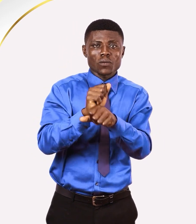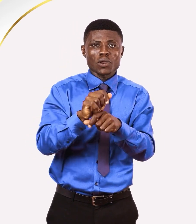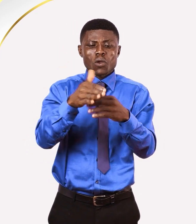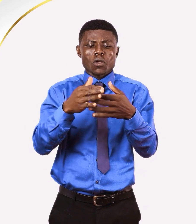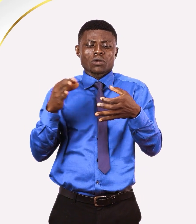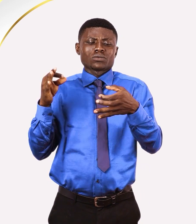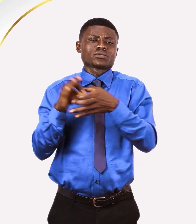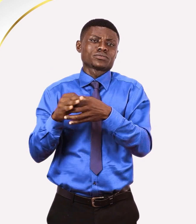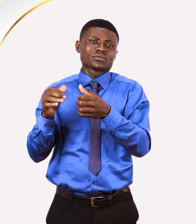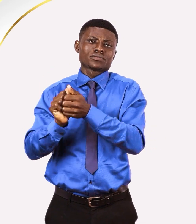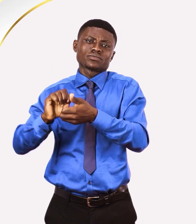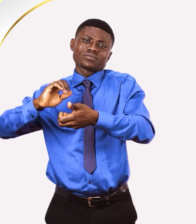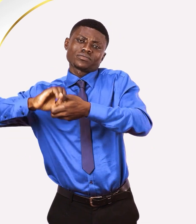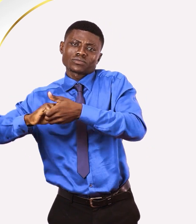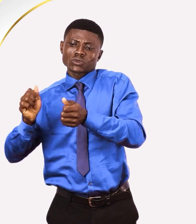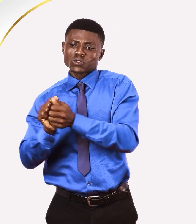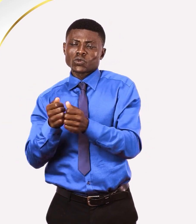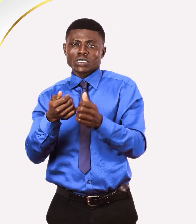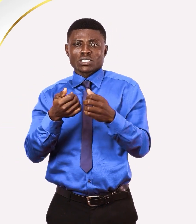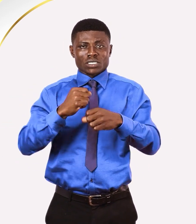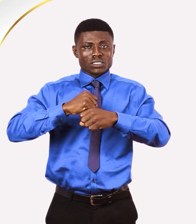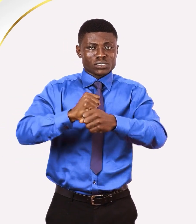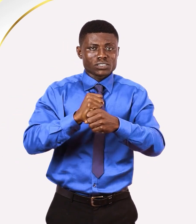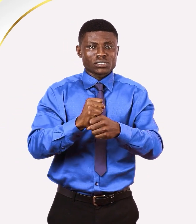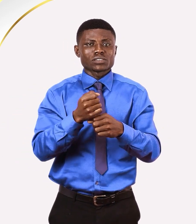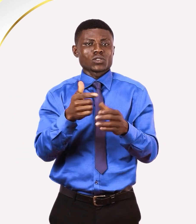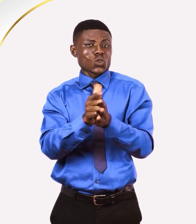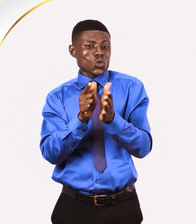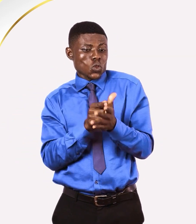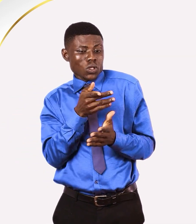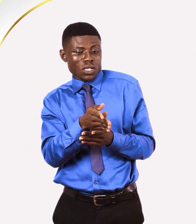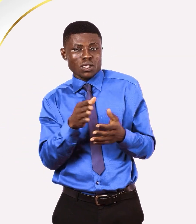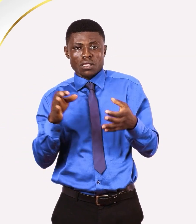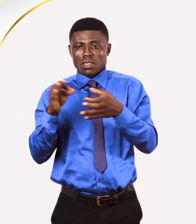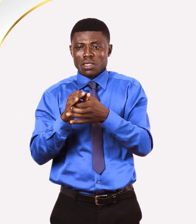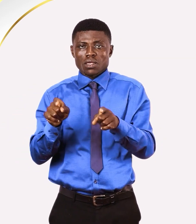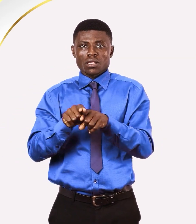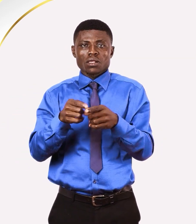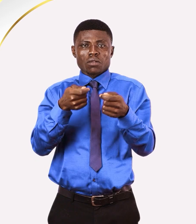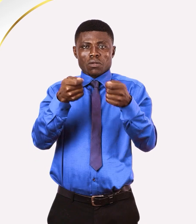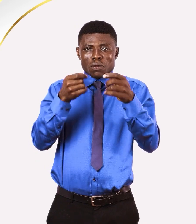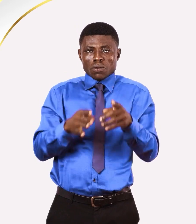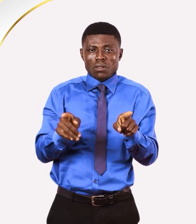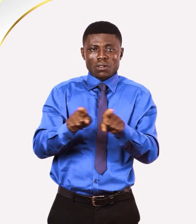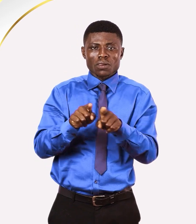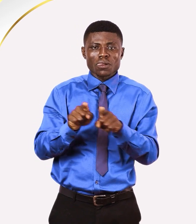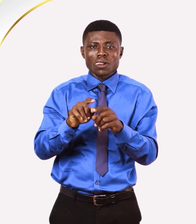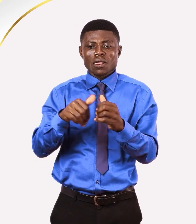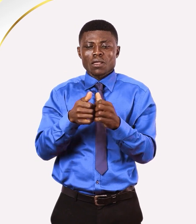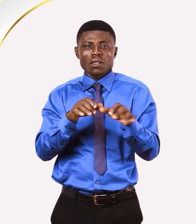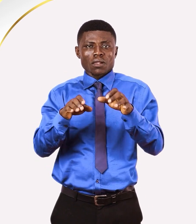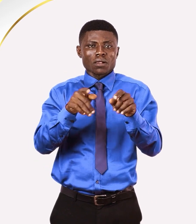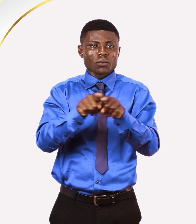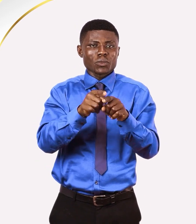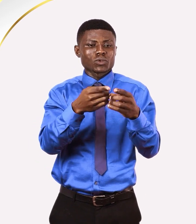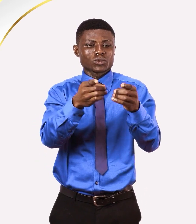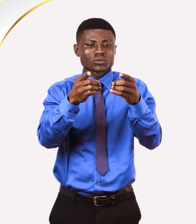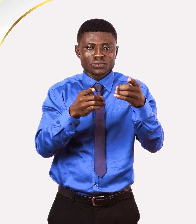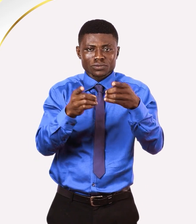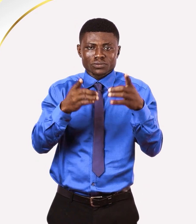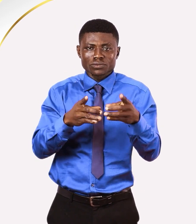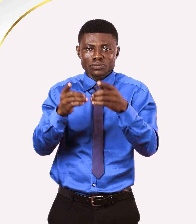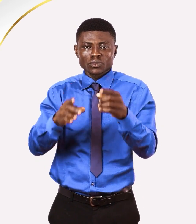in conformity with laid down securities industry laws, regulations, circulars,